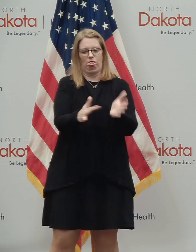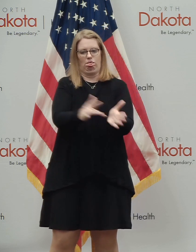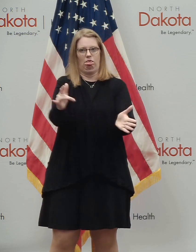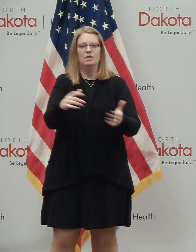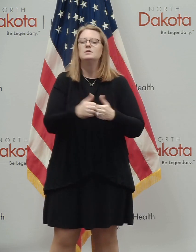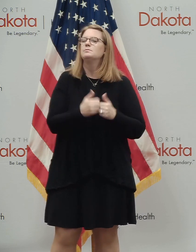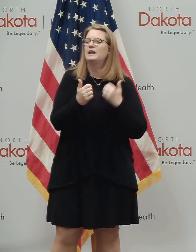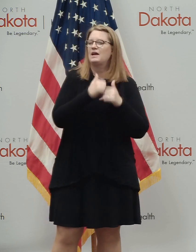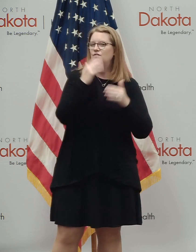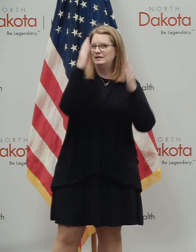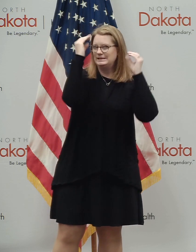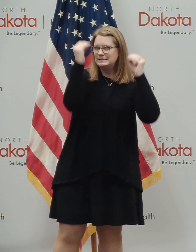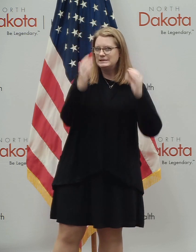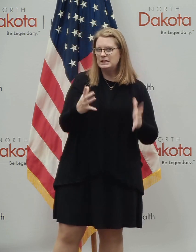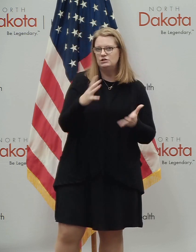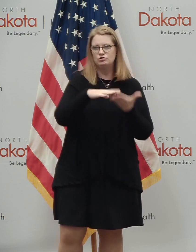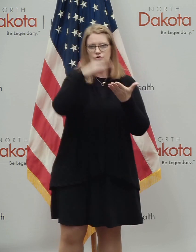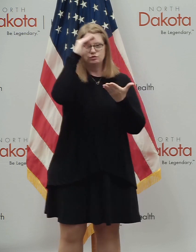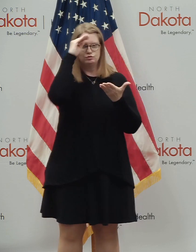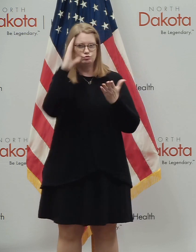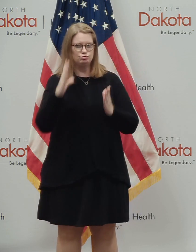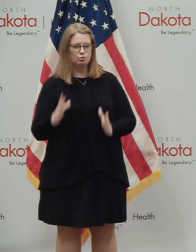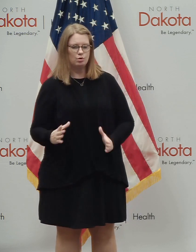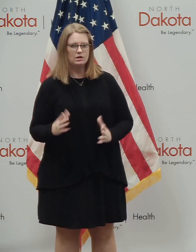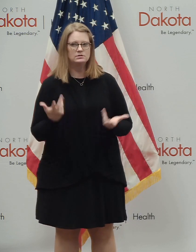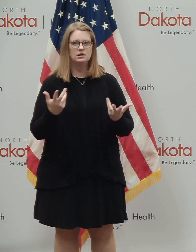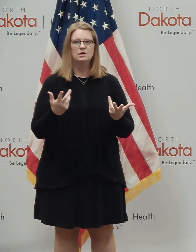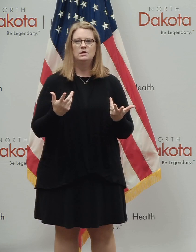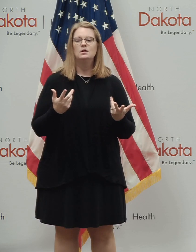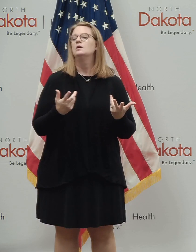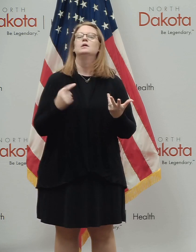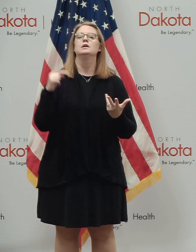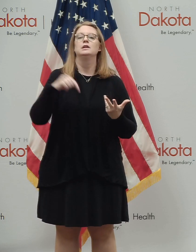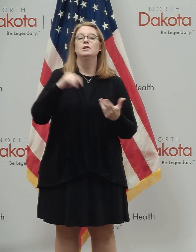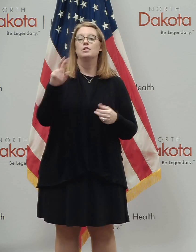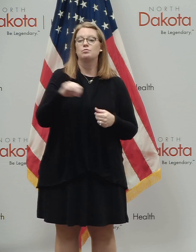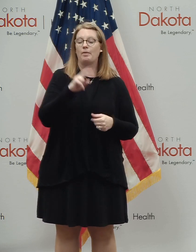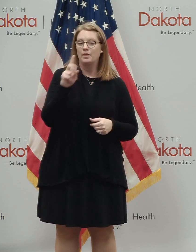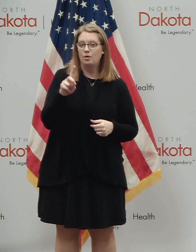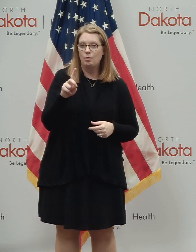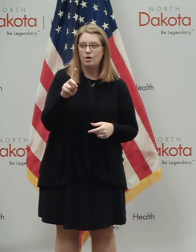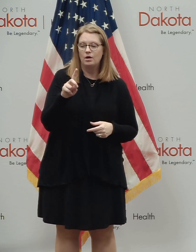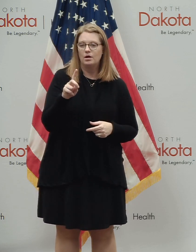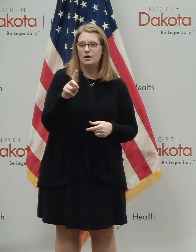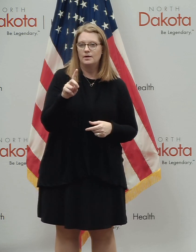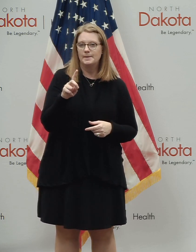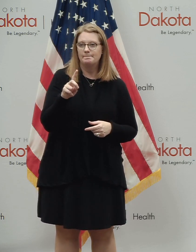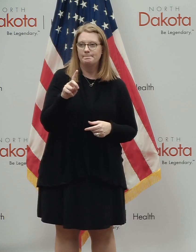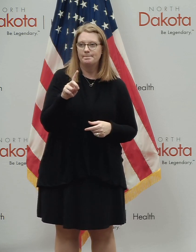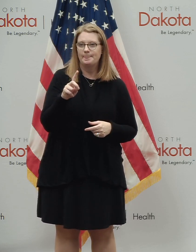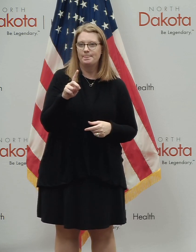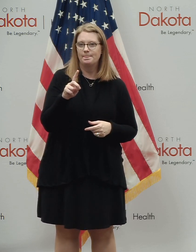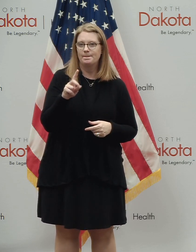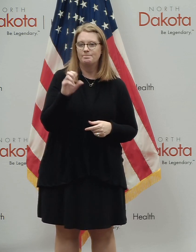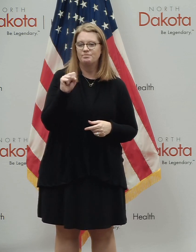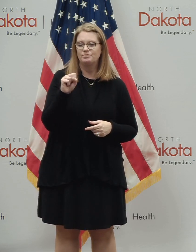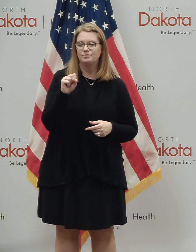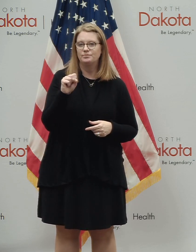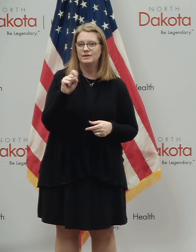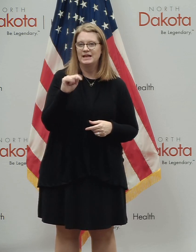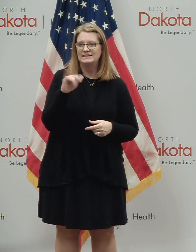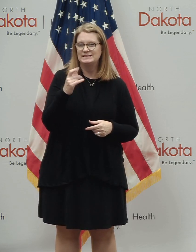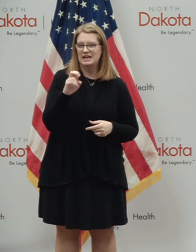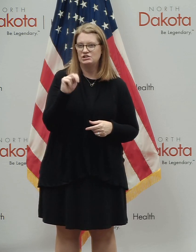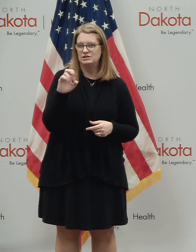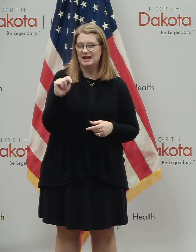every student, because we've got the surface area in North Dakota with our StageNet